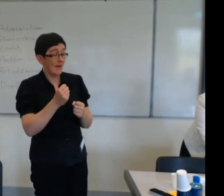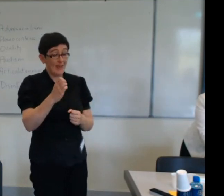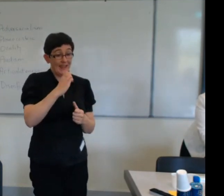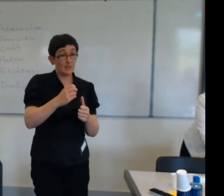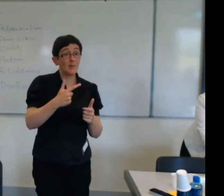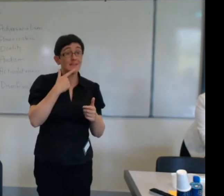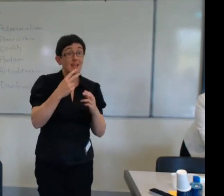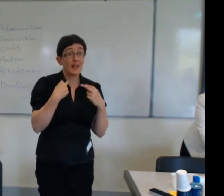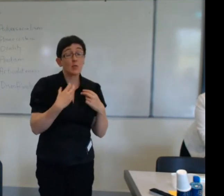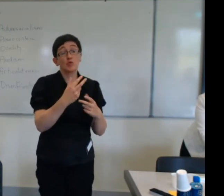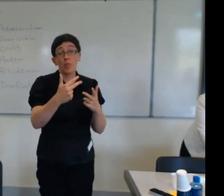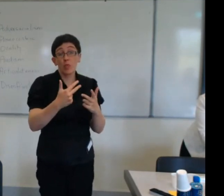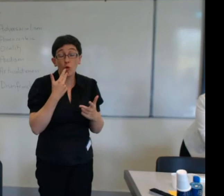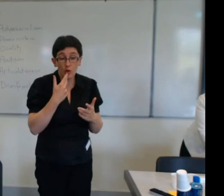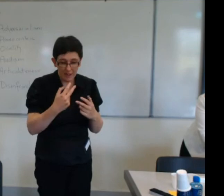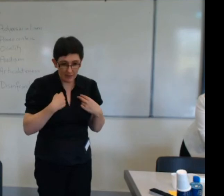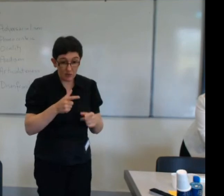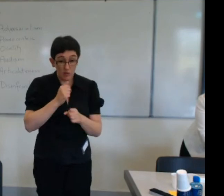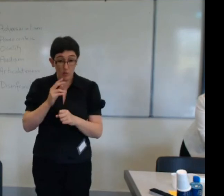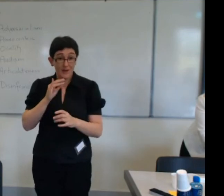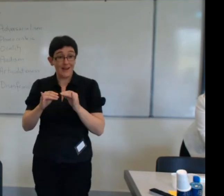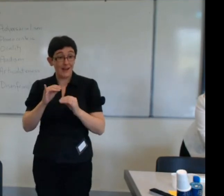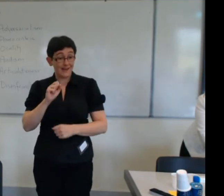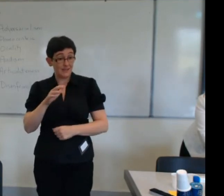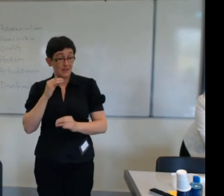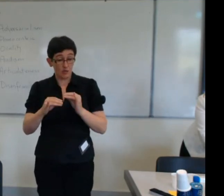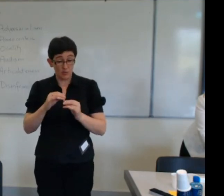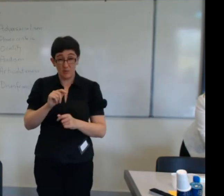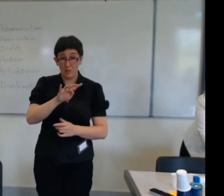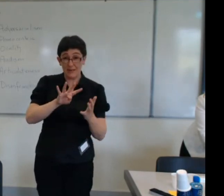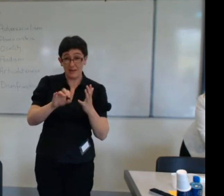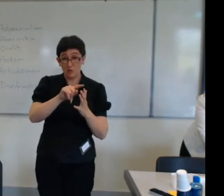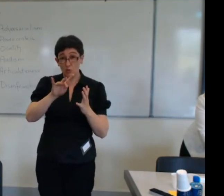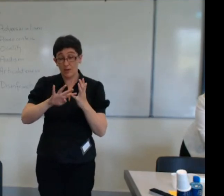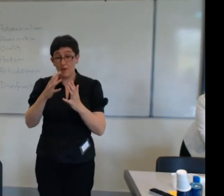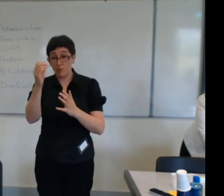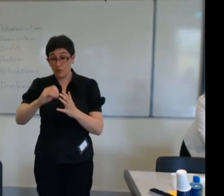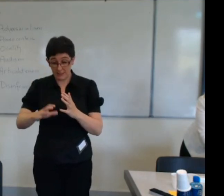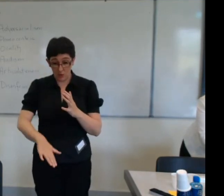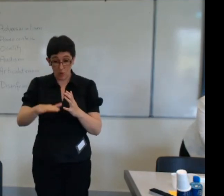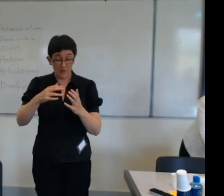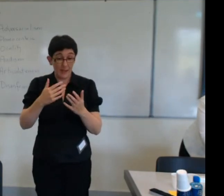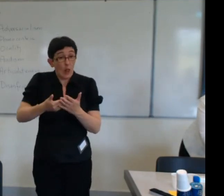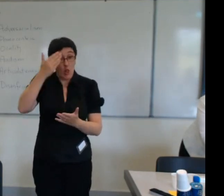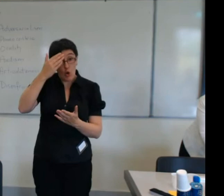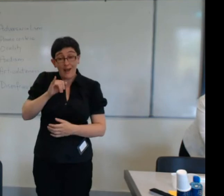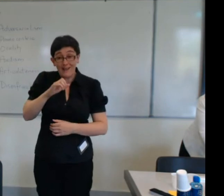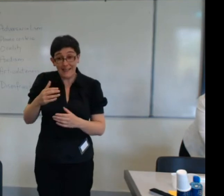second or third language, whereas for sign language interpreters, something like 90 to 95% have learned Irish Sign Language as a second language. So while